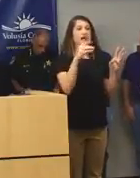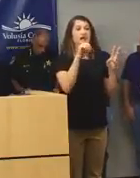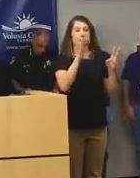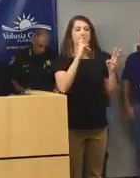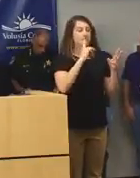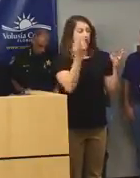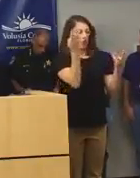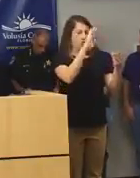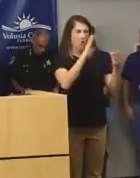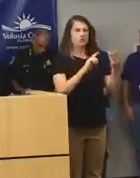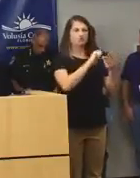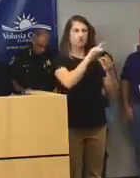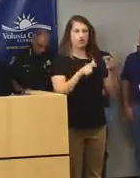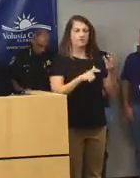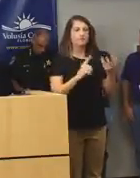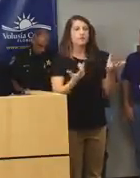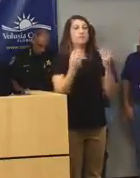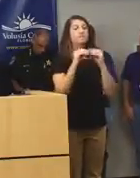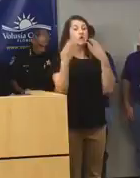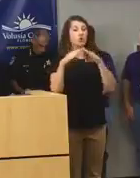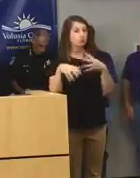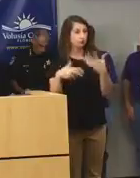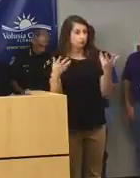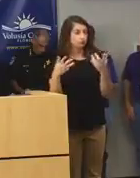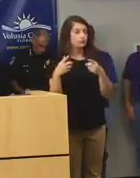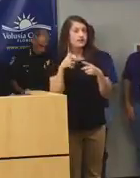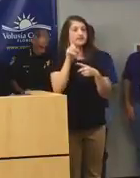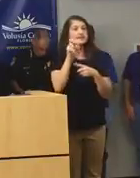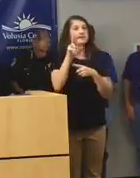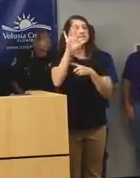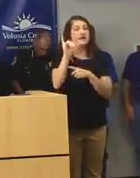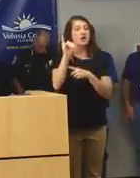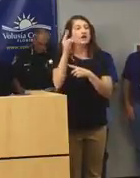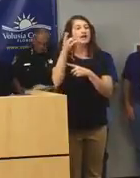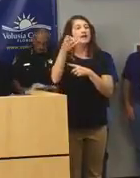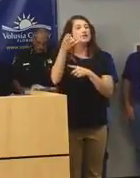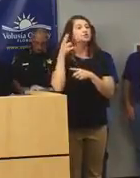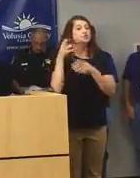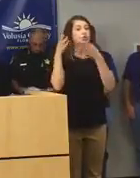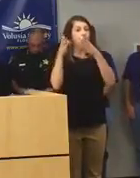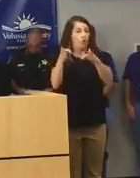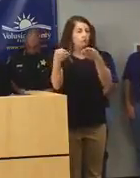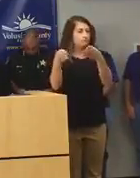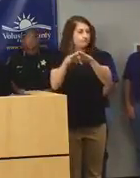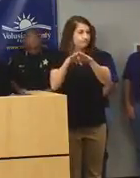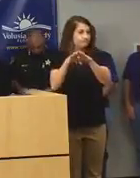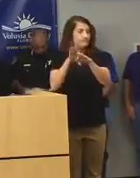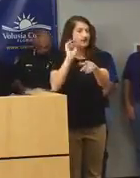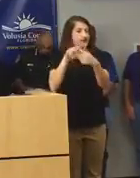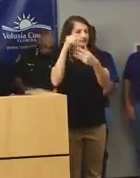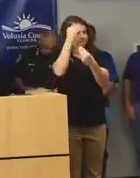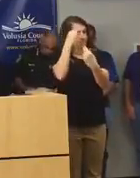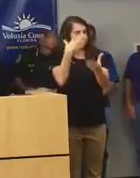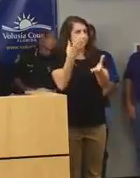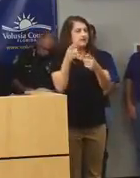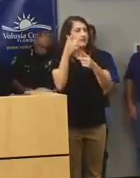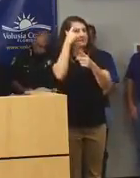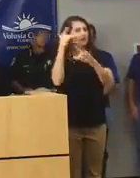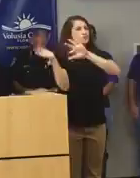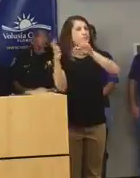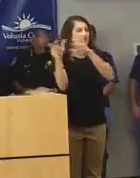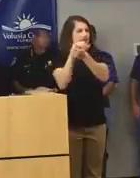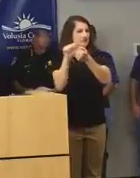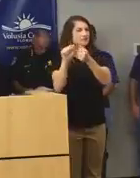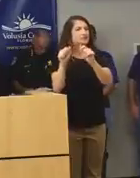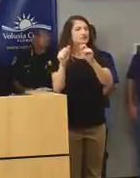Beach. Additional county closures are DeBerry Hall, Historic Hall. The site is closed until further notice due to wind